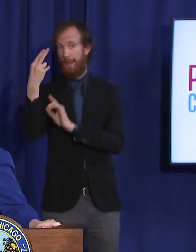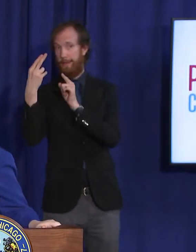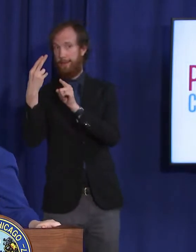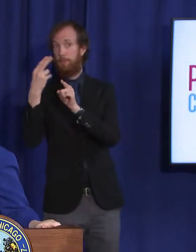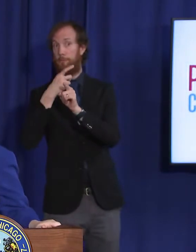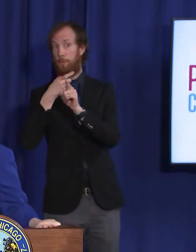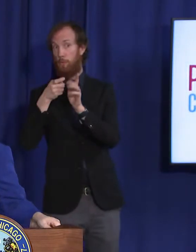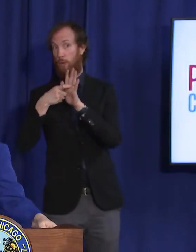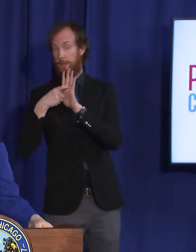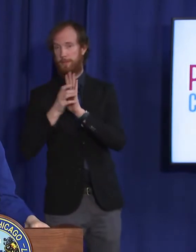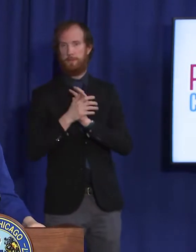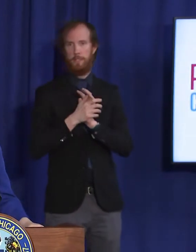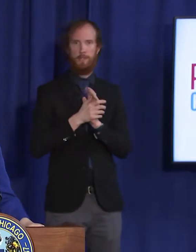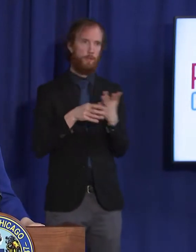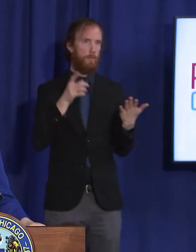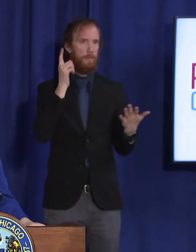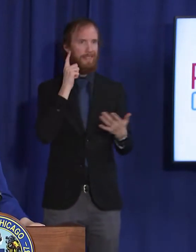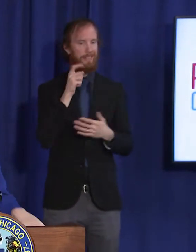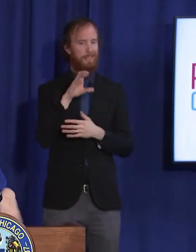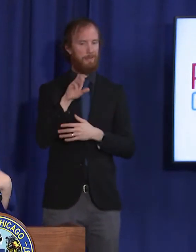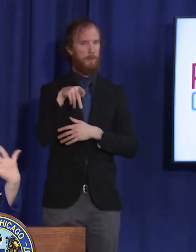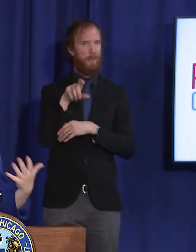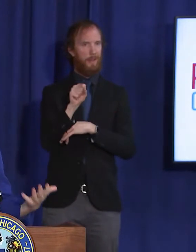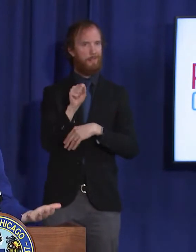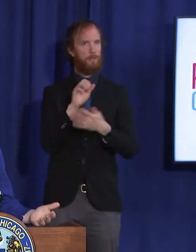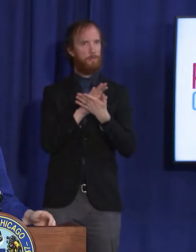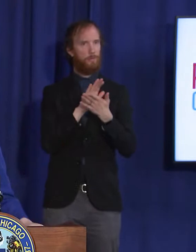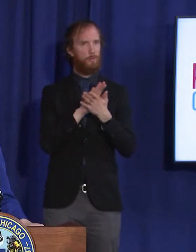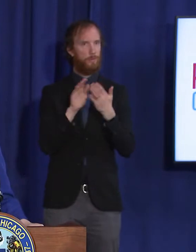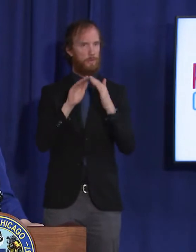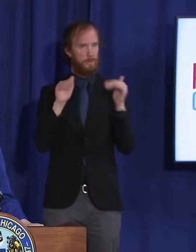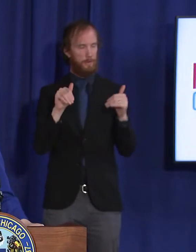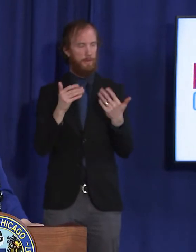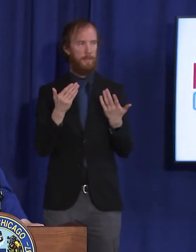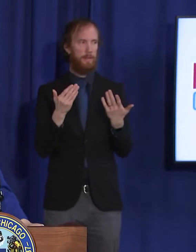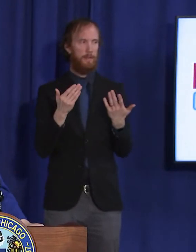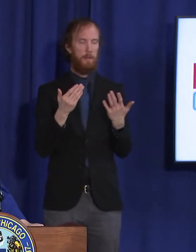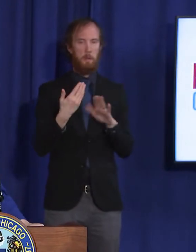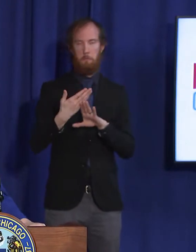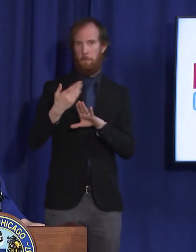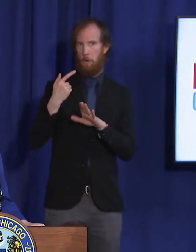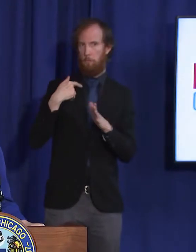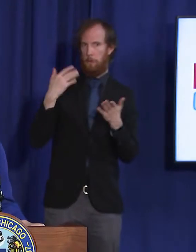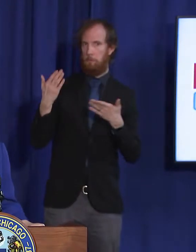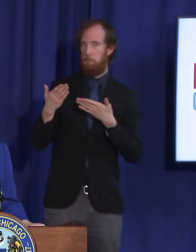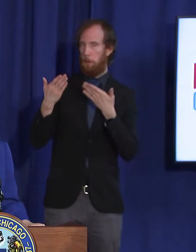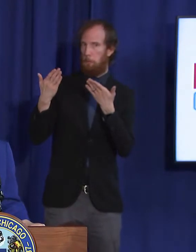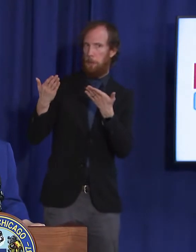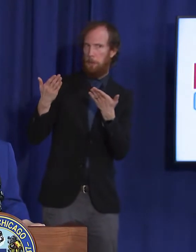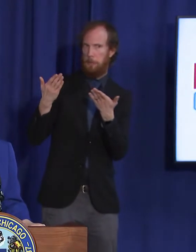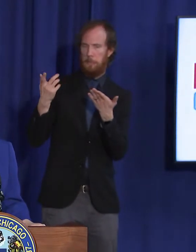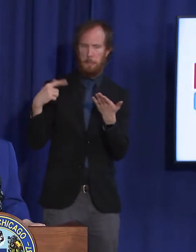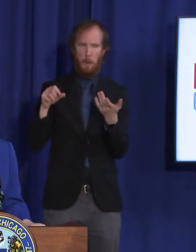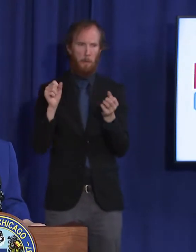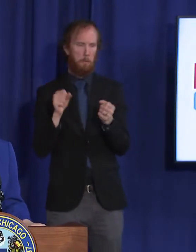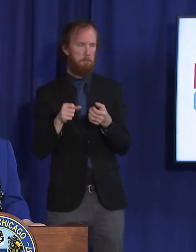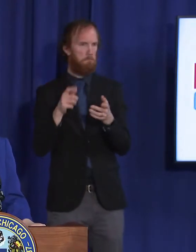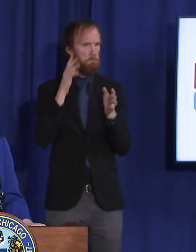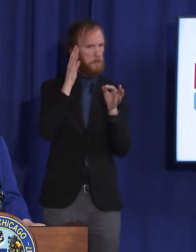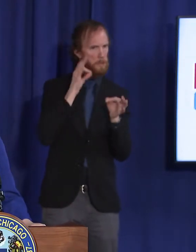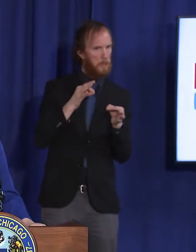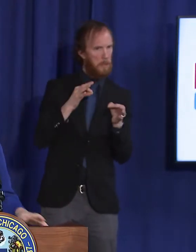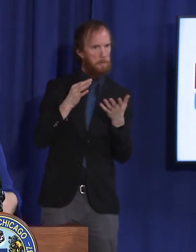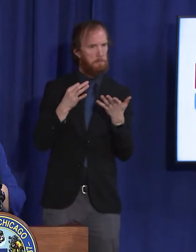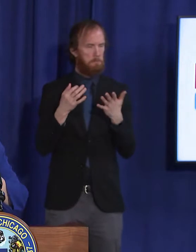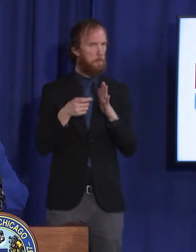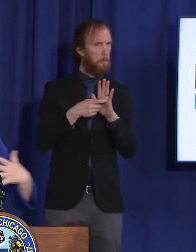could imagine that a school system like CPS, at the time that we made a recommendation, could decide to potentially make that a requirement.